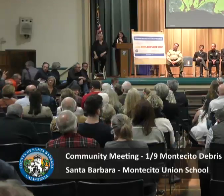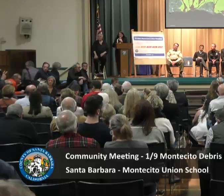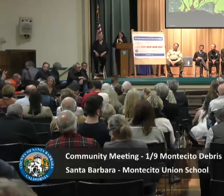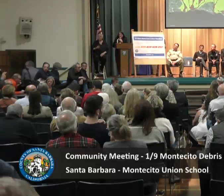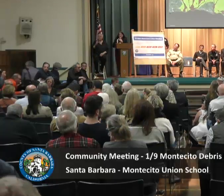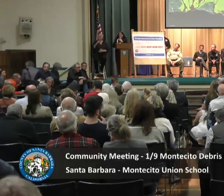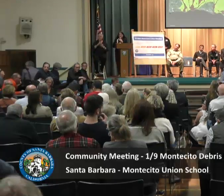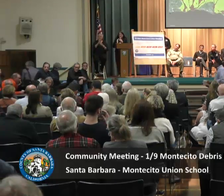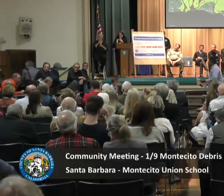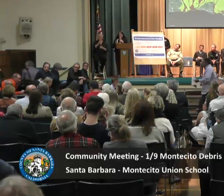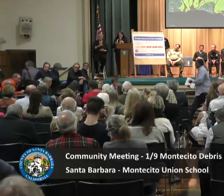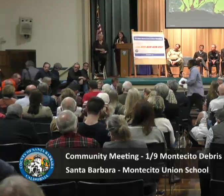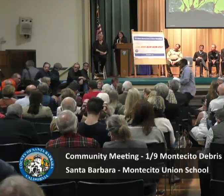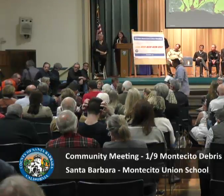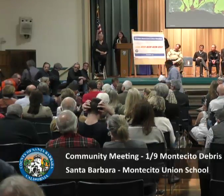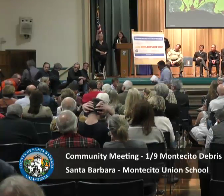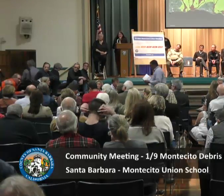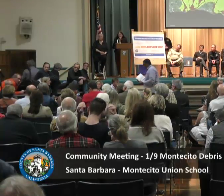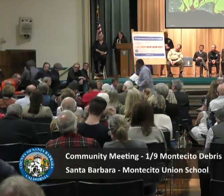Two-part question.